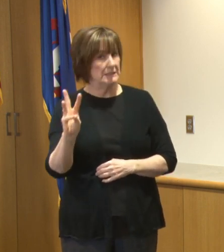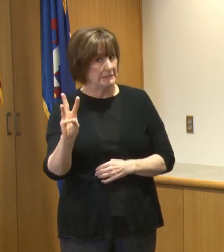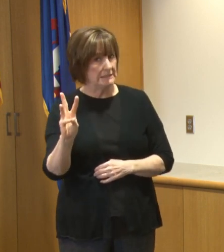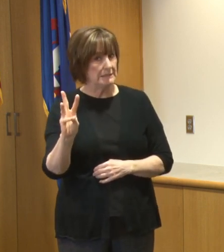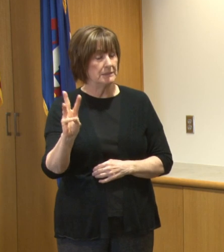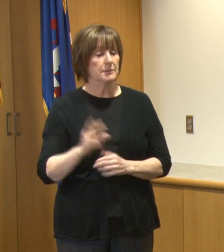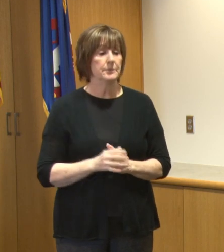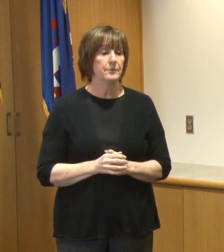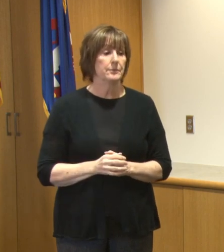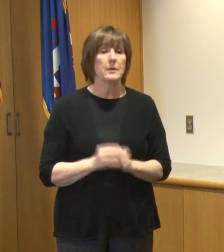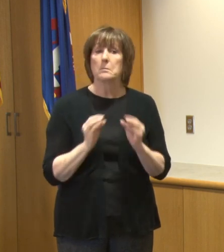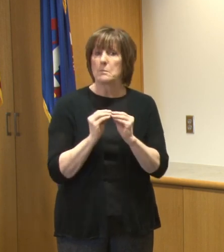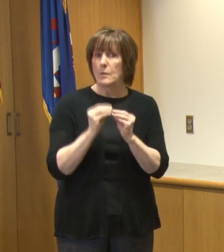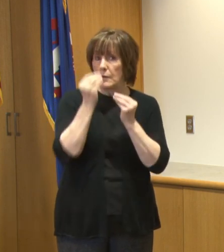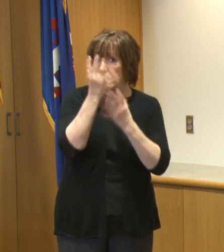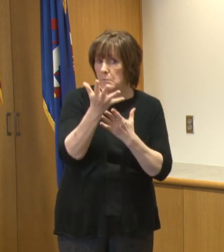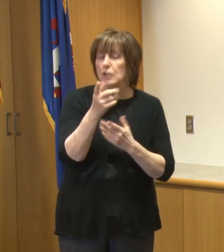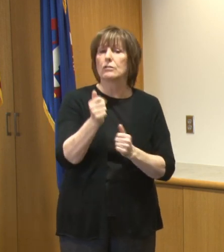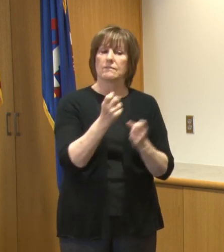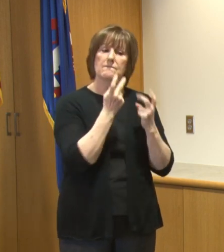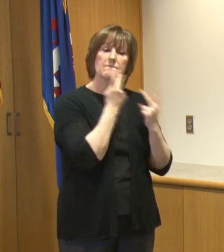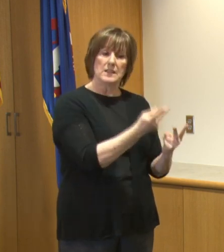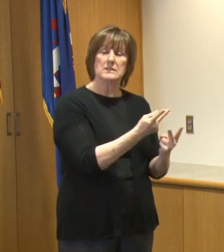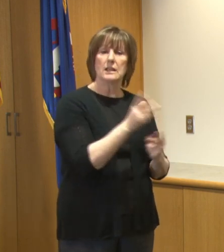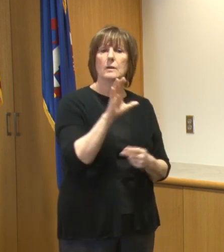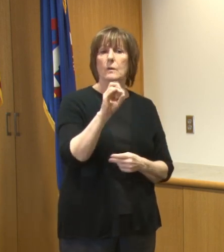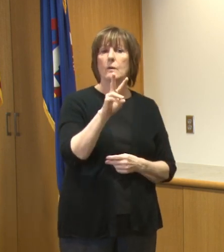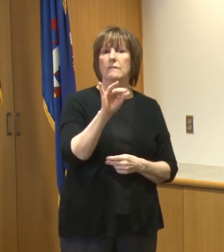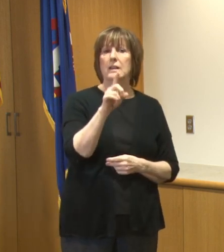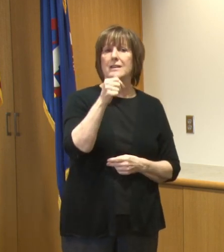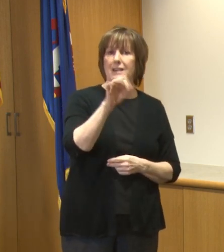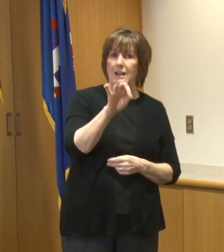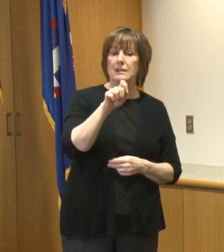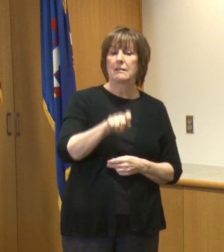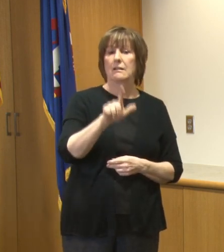402-441-8006. And for more information, you can also visit our website,